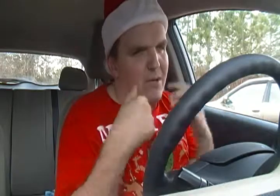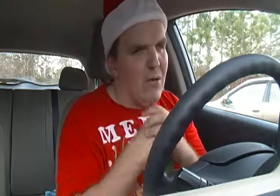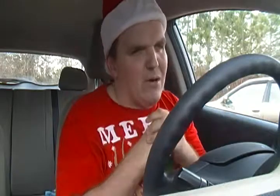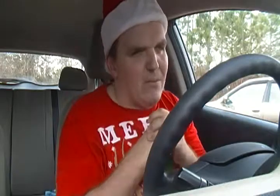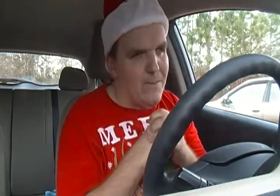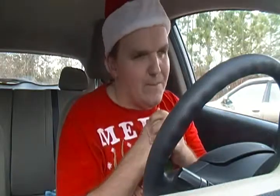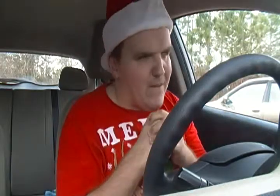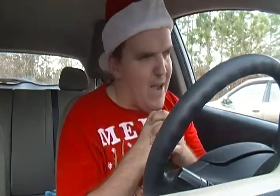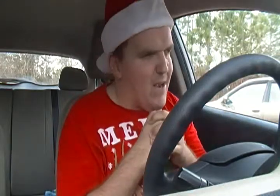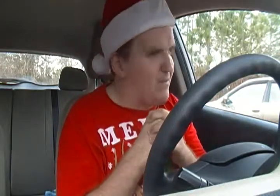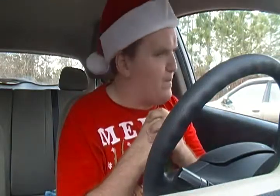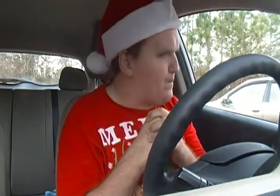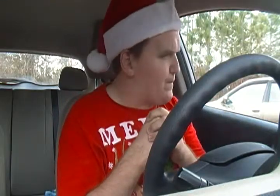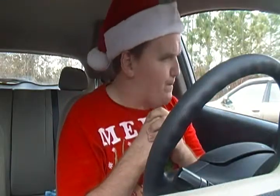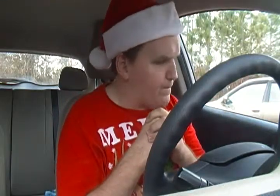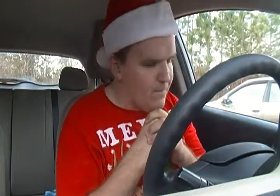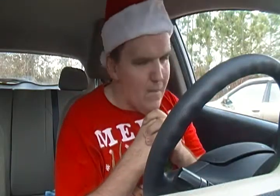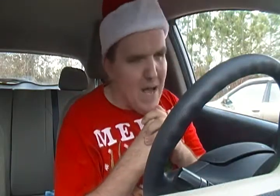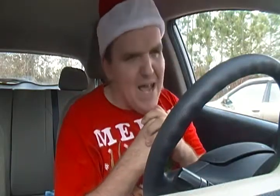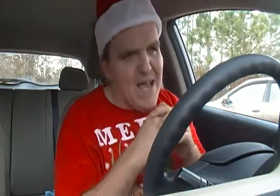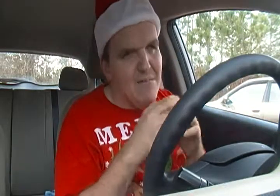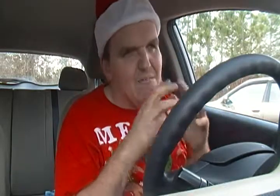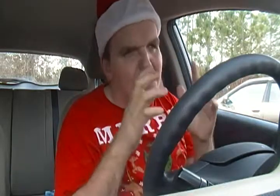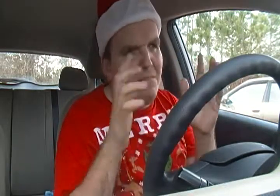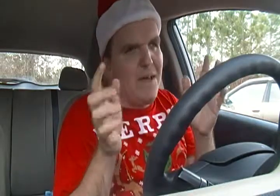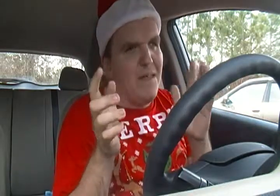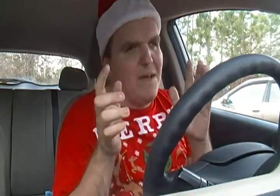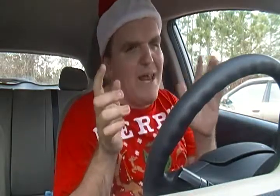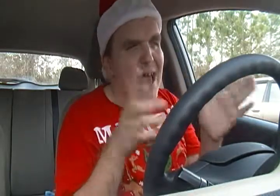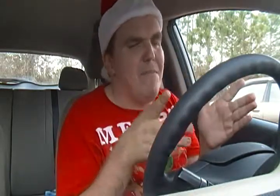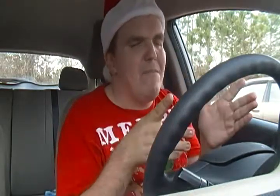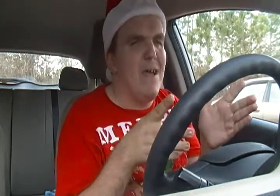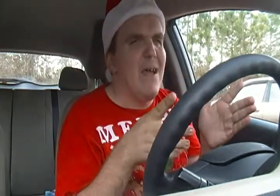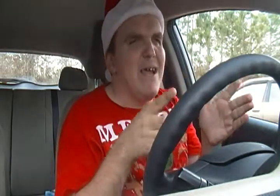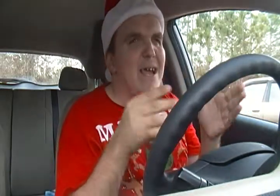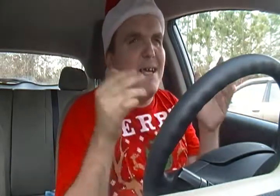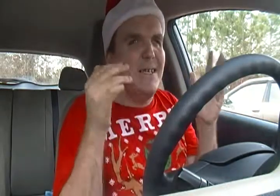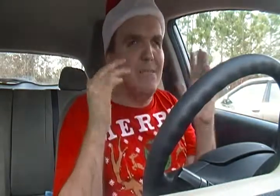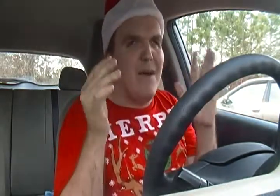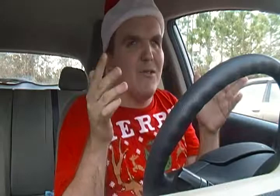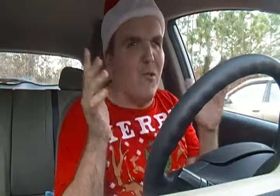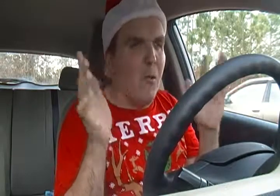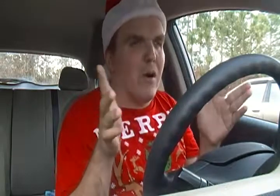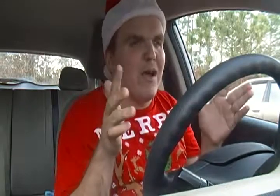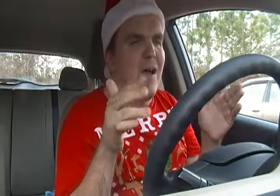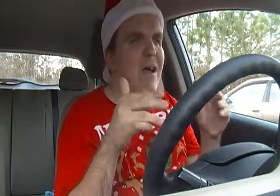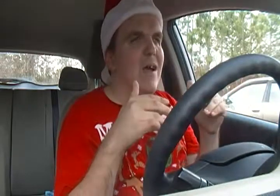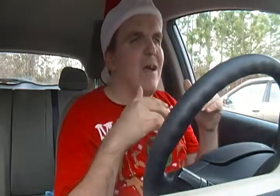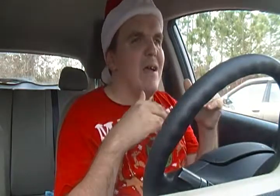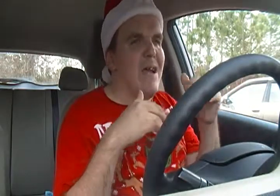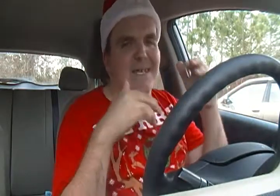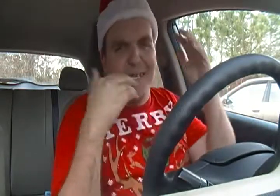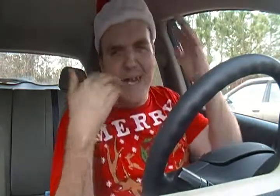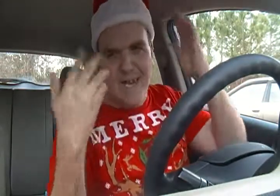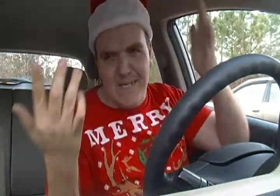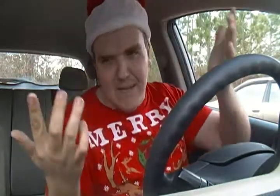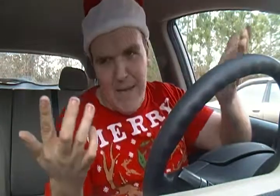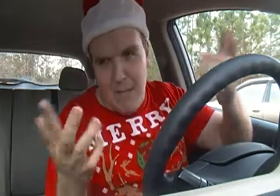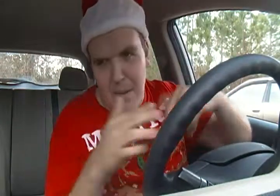keeps on going on they and then the dad he gets this major award he gets that he gets the lamp